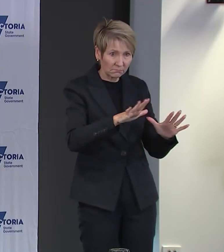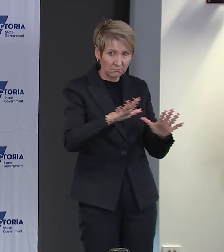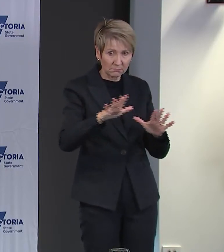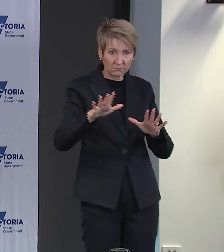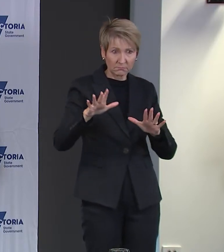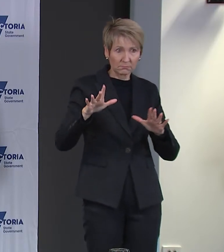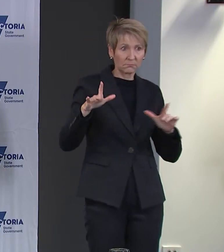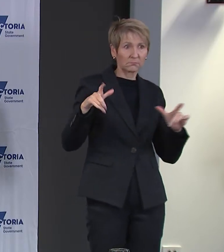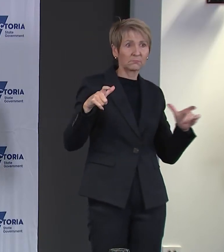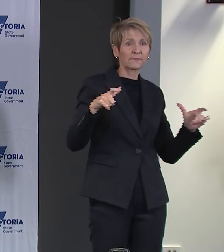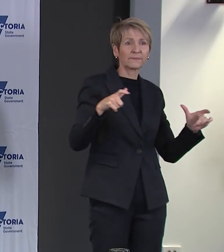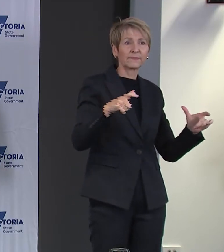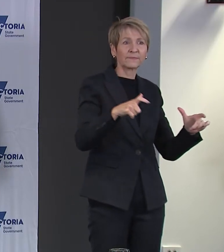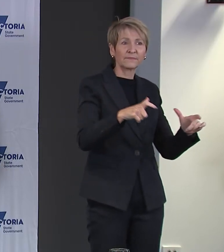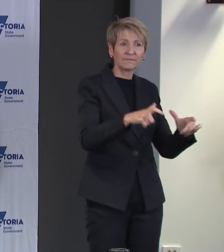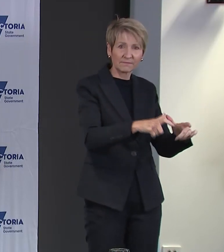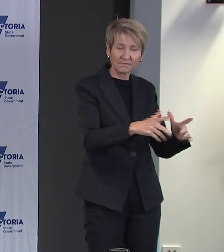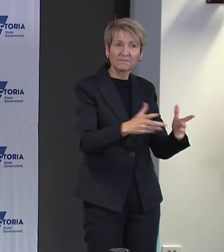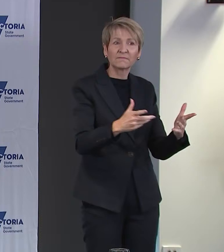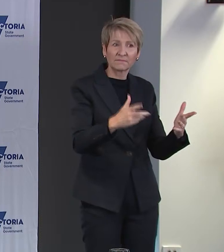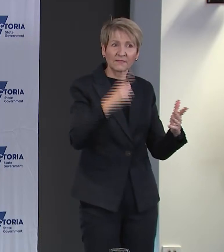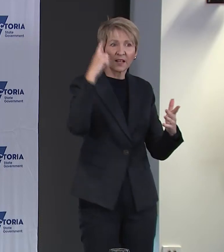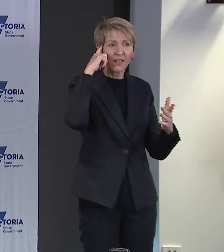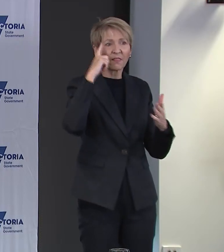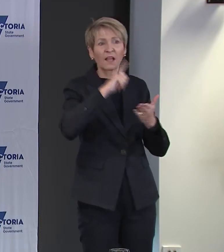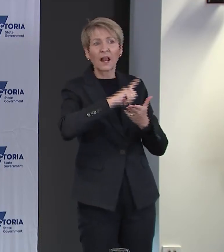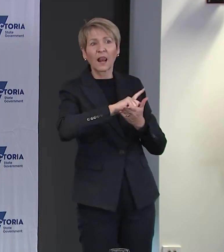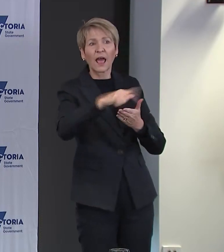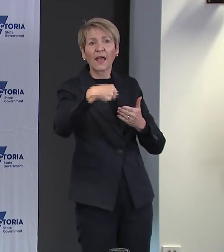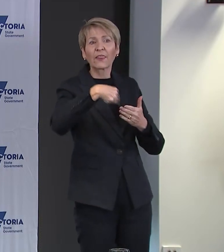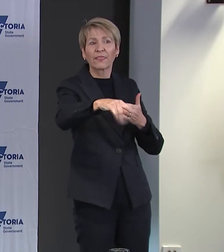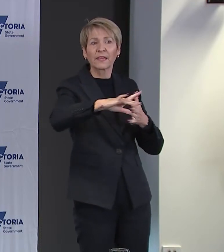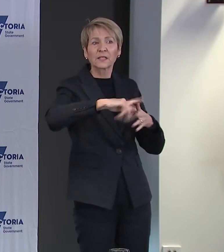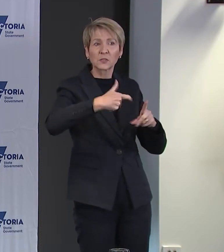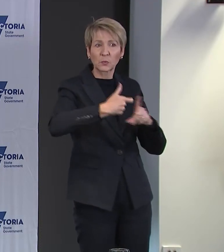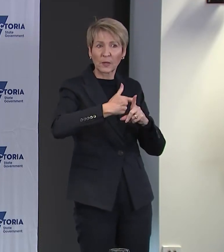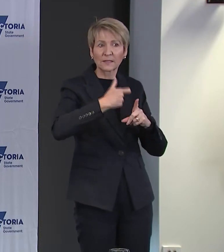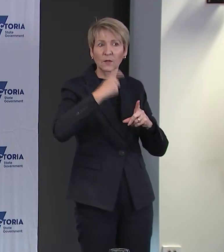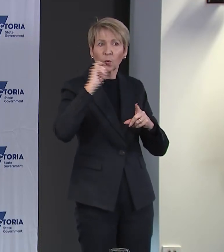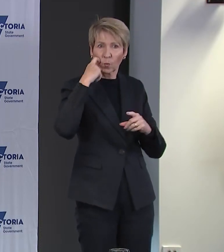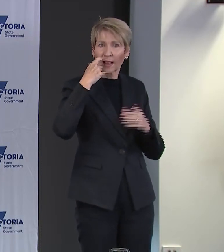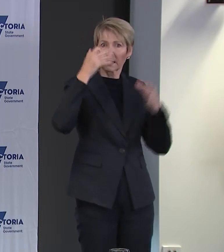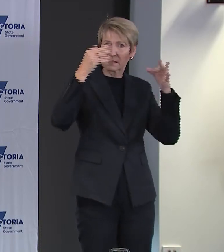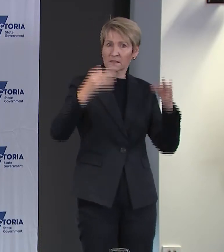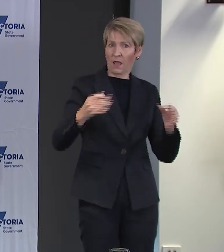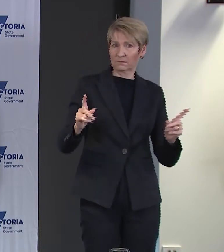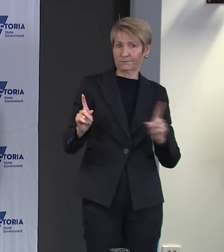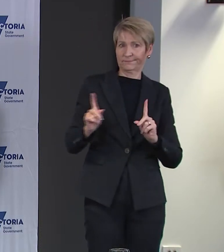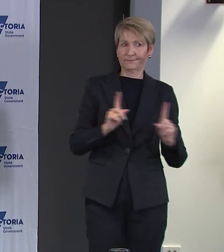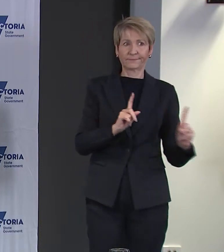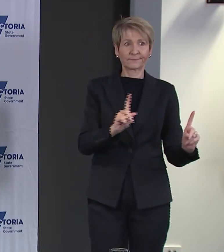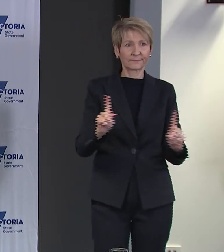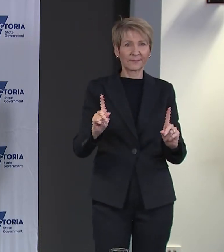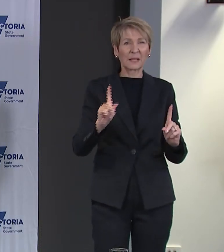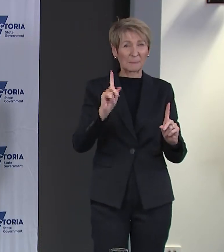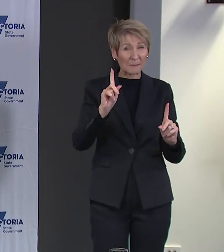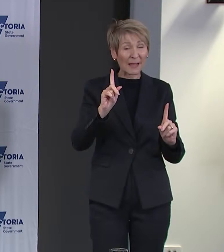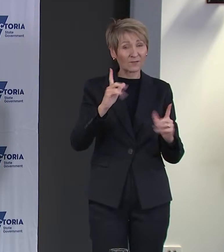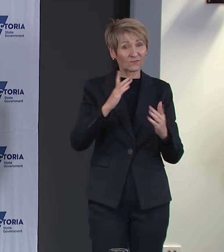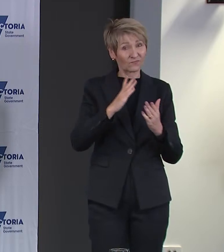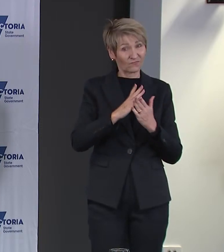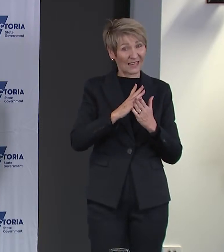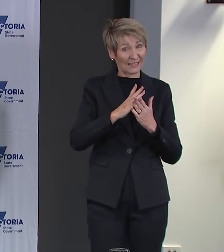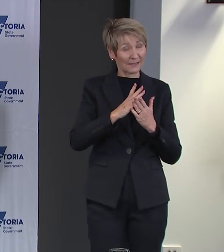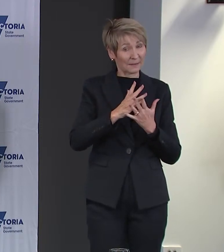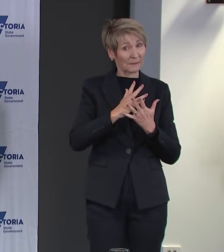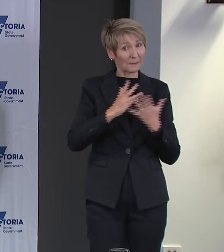on our decisions later in the week. But we have to be really clear that we need to find any cases that are out there.